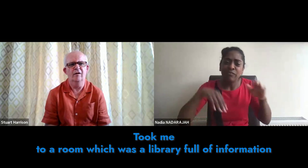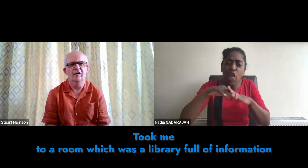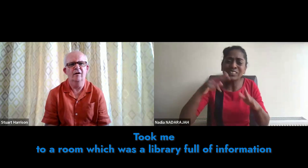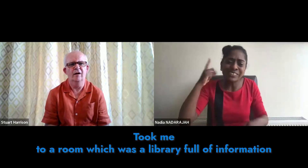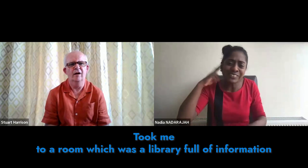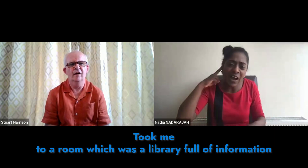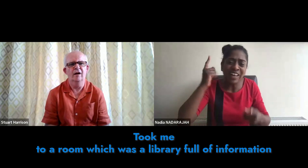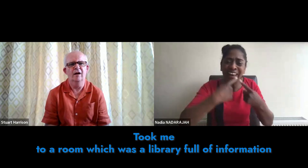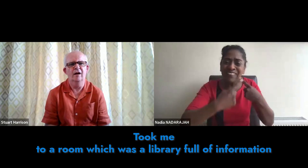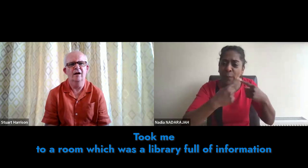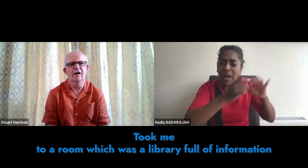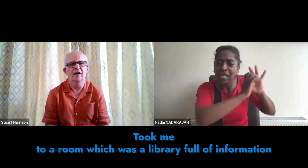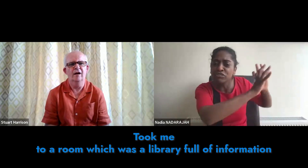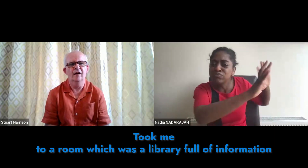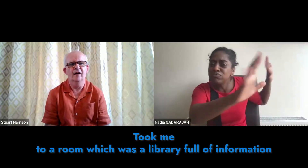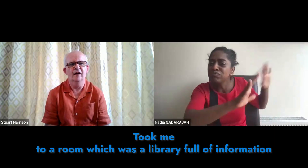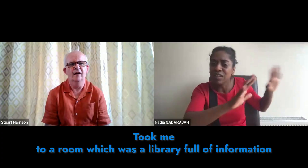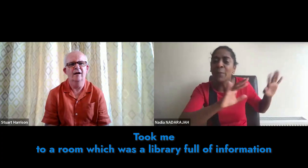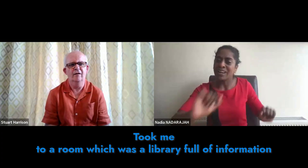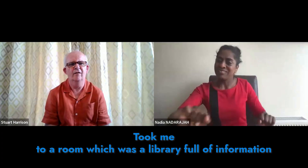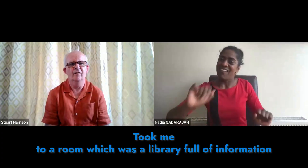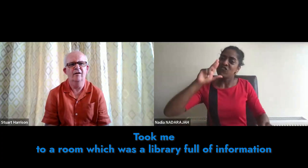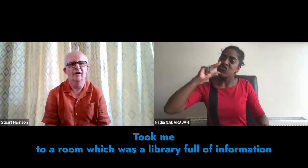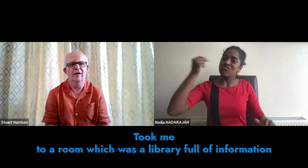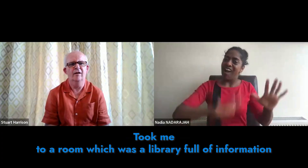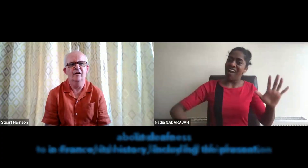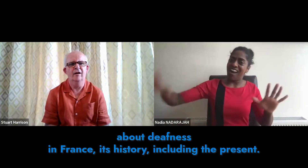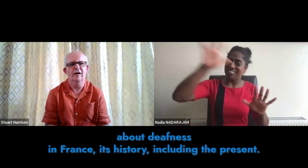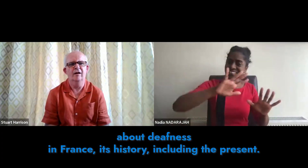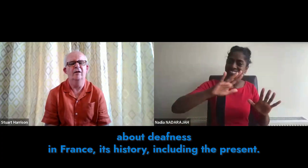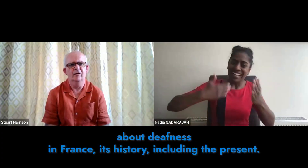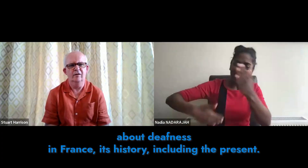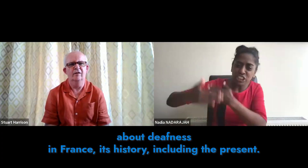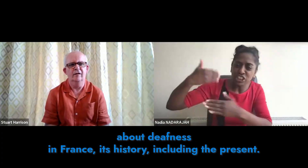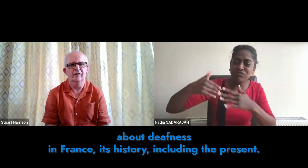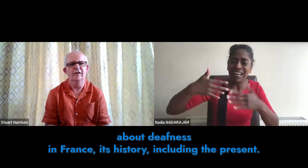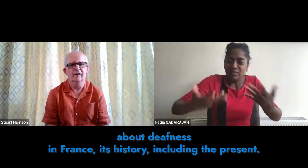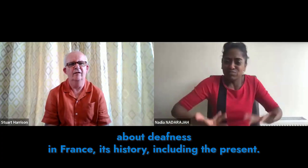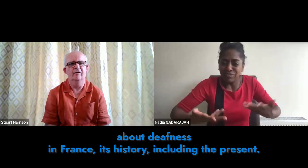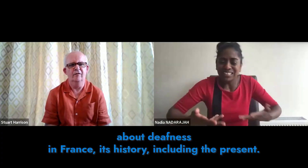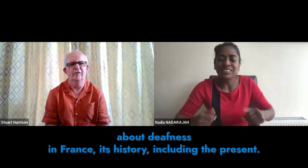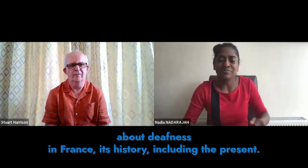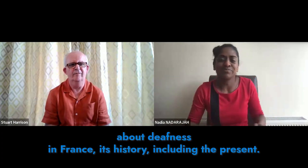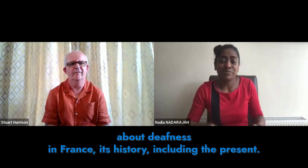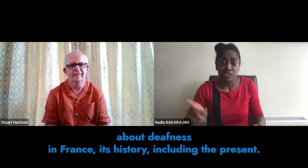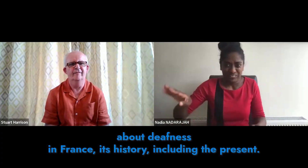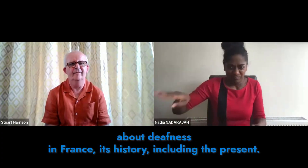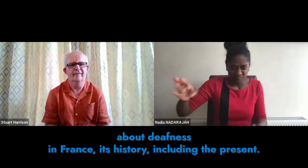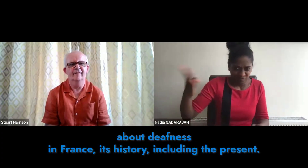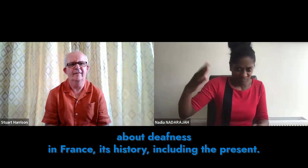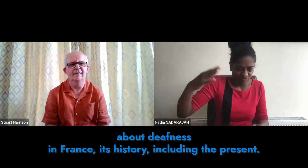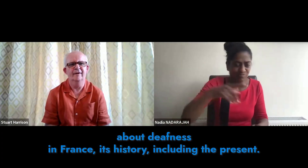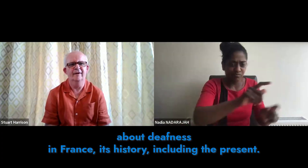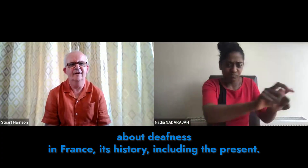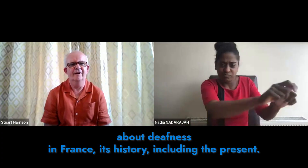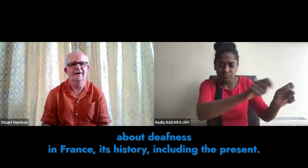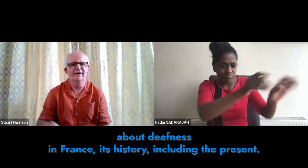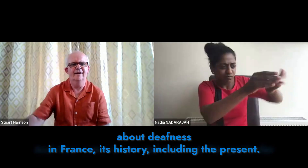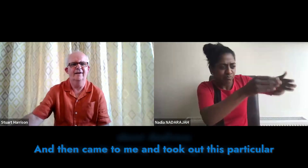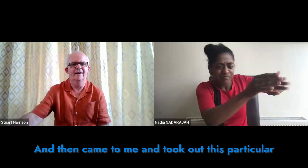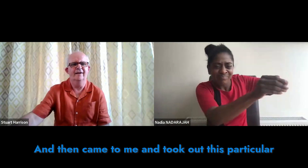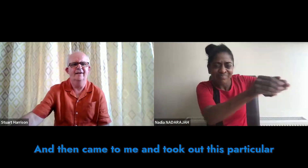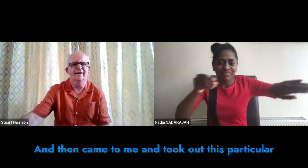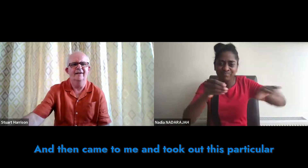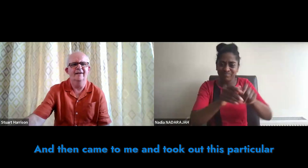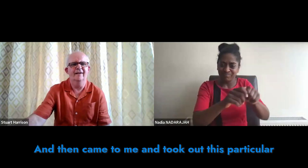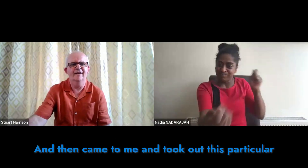Took me to a room, which was a library, full of information about deaf of France, its history, including the